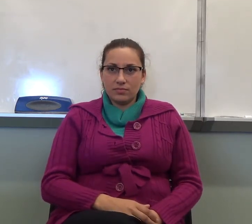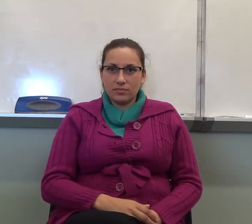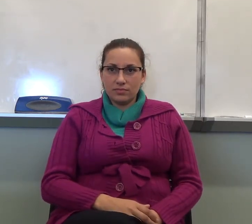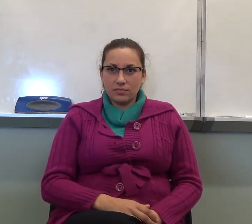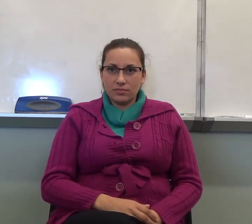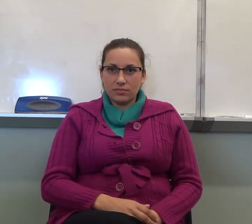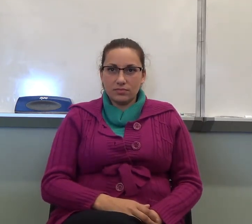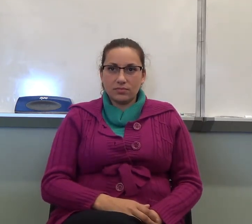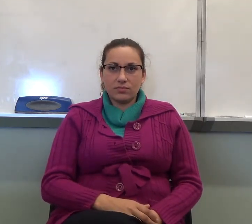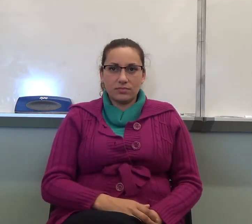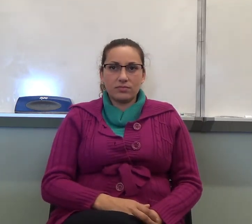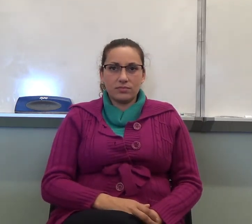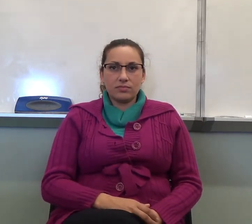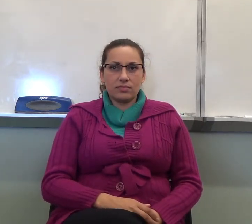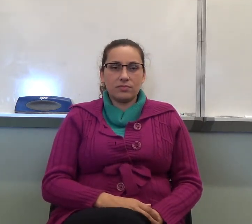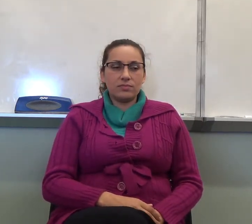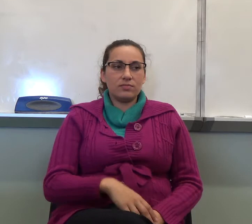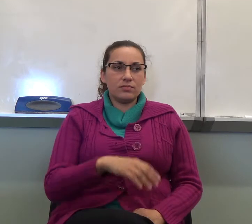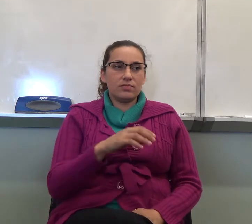Suppose we have something like this.